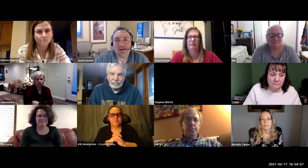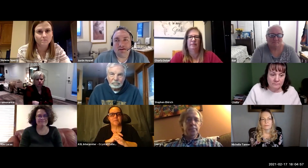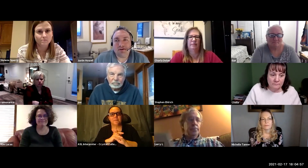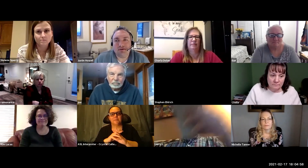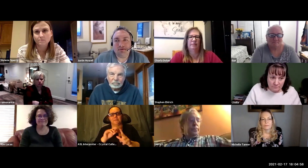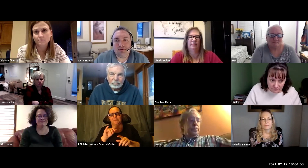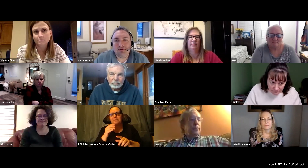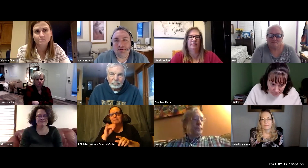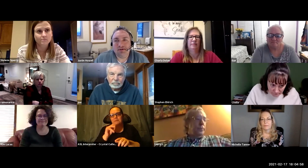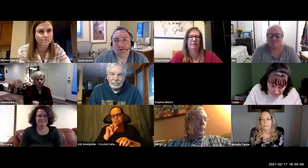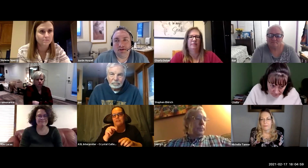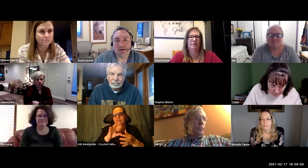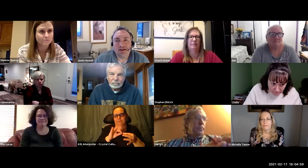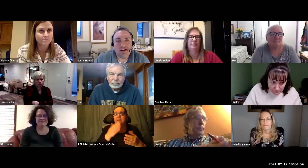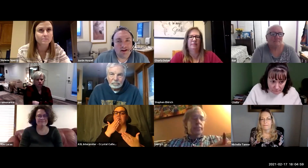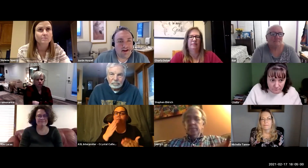Thank you, Kim.